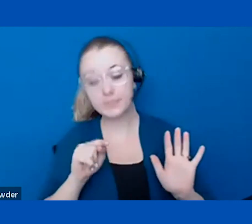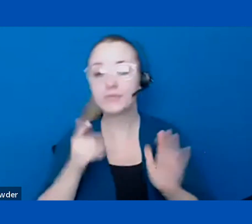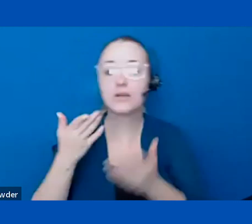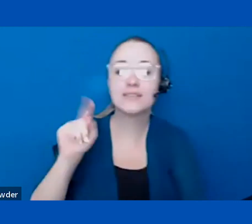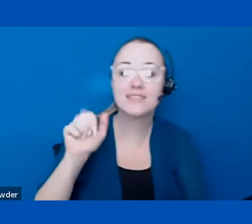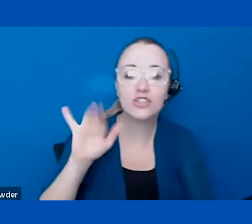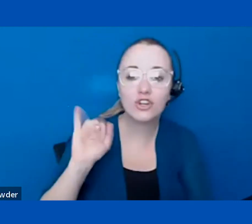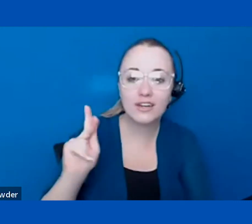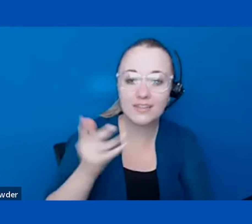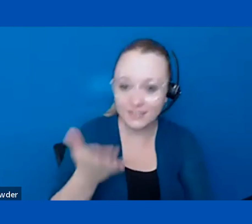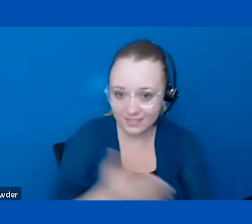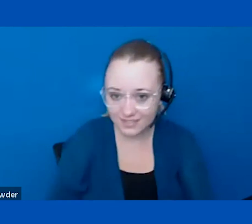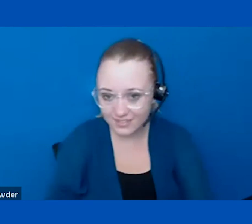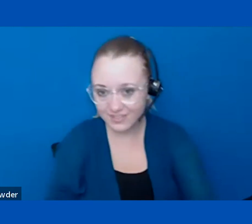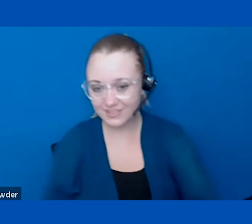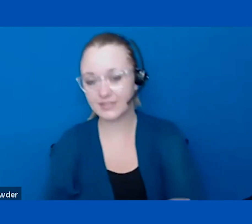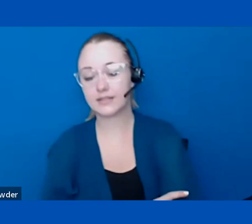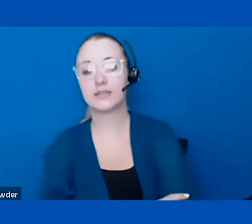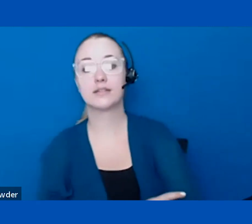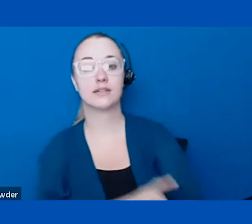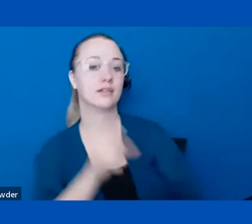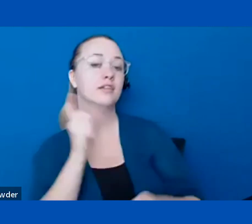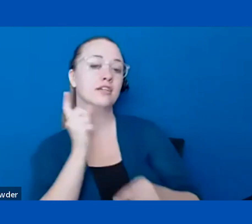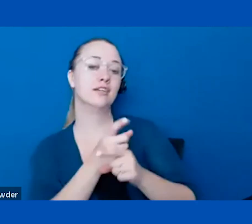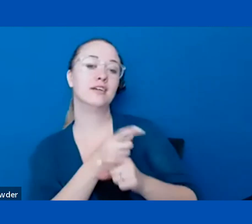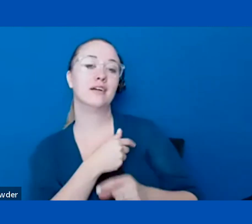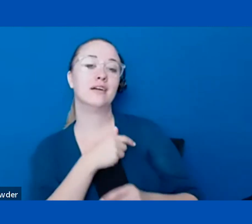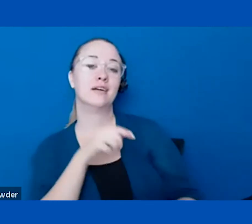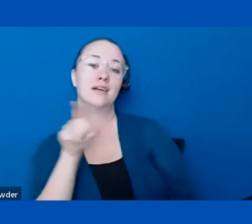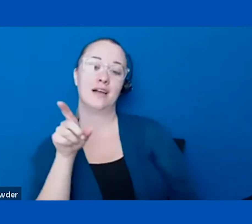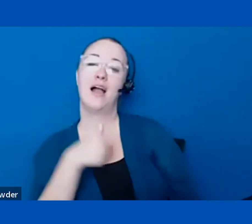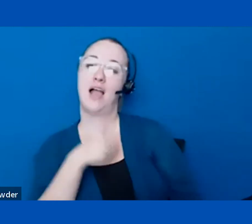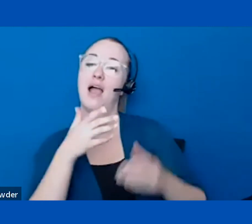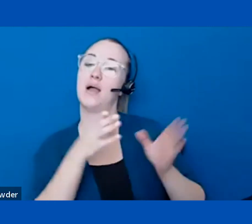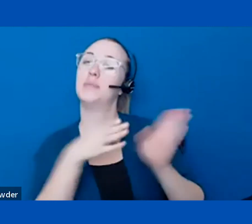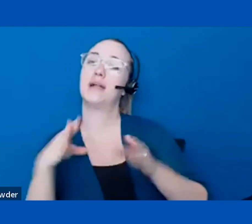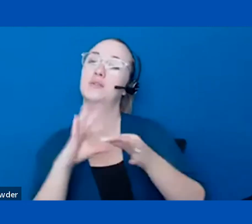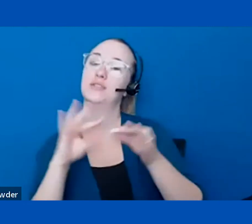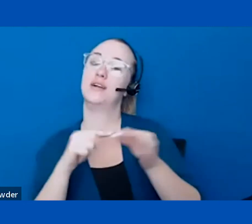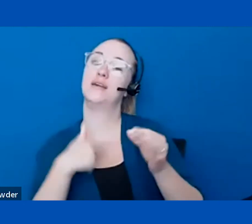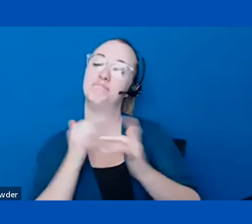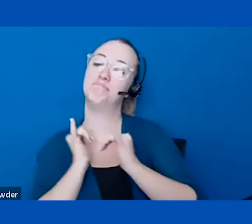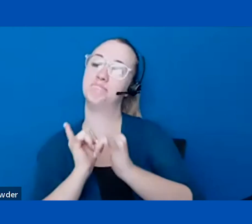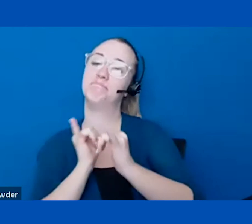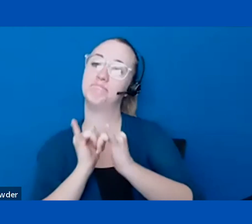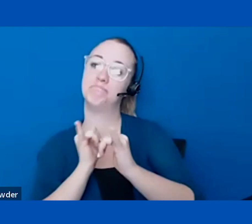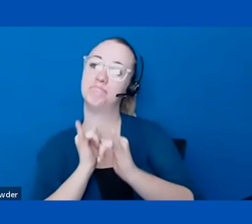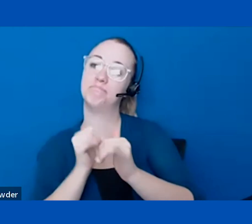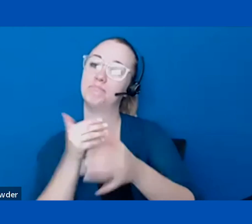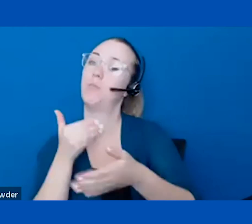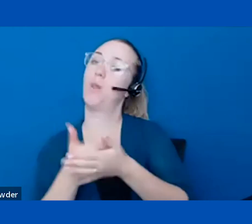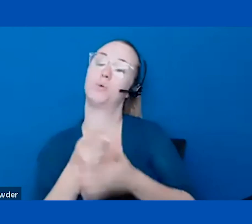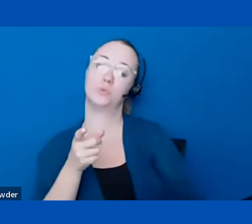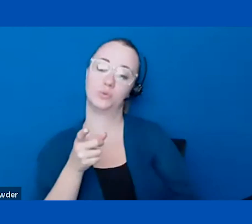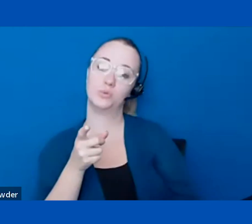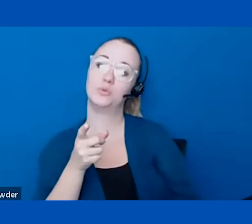something. Sorry, Yeah, go I'm. ahead. no, Manny, I was gonna say I'm very similar to you in response to what the